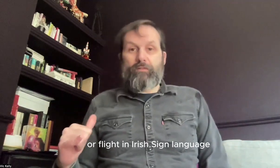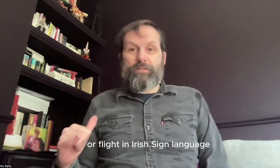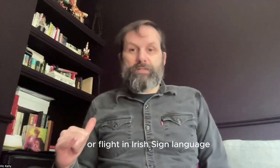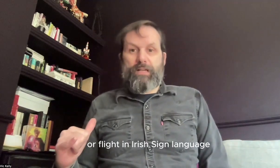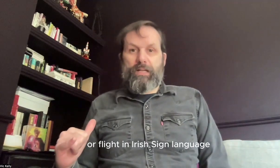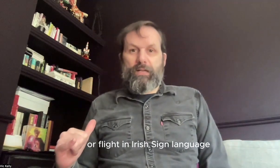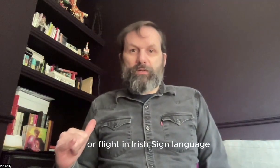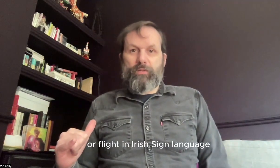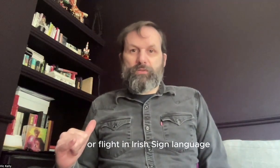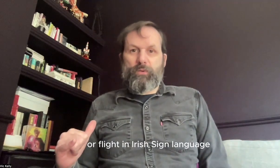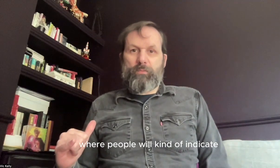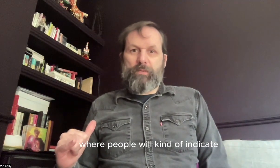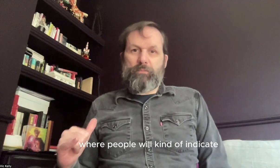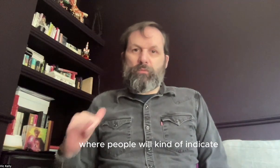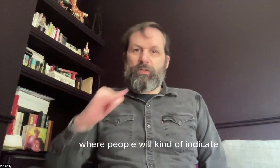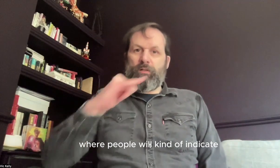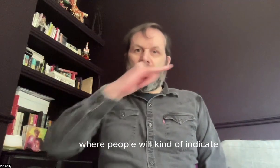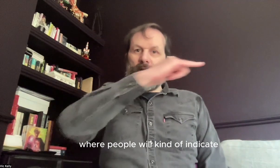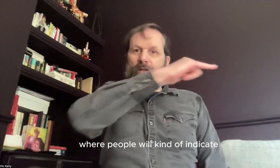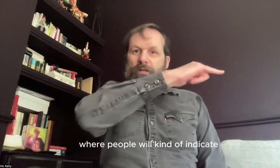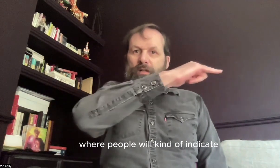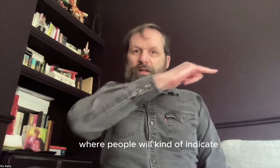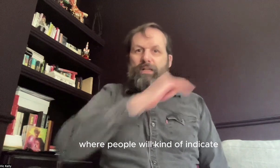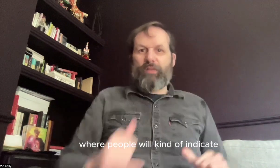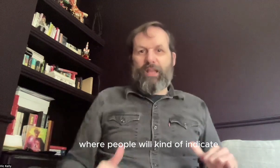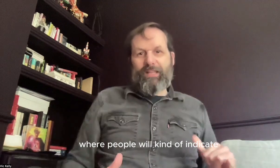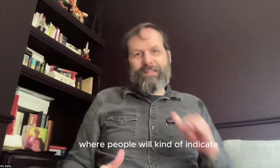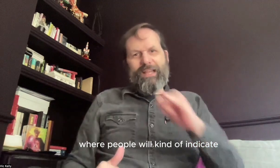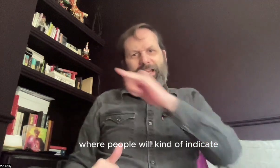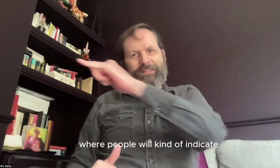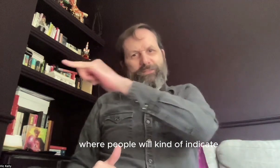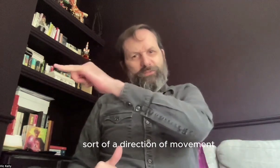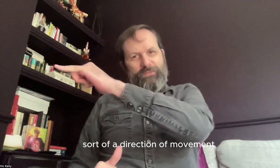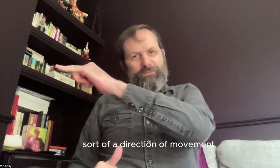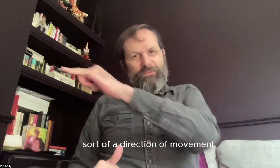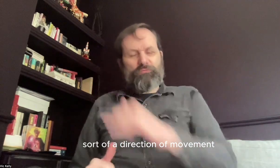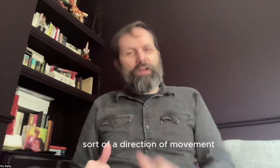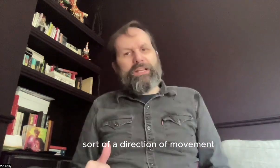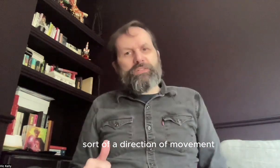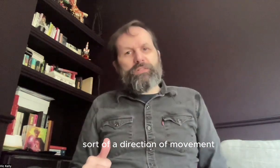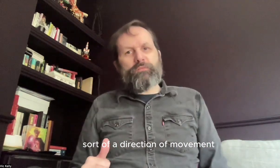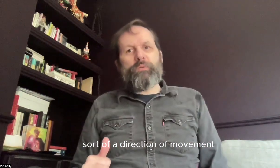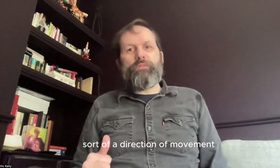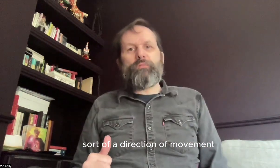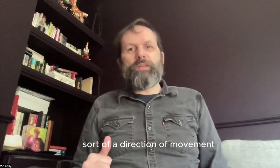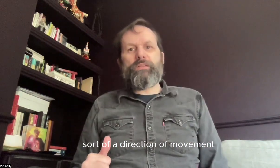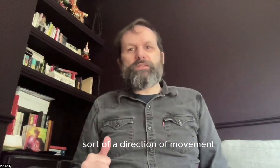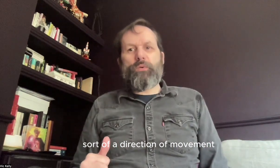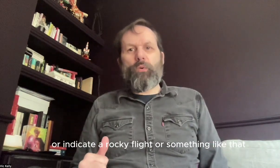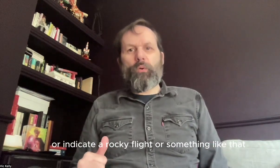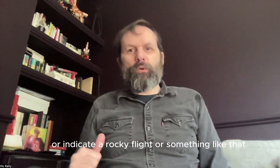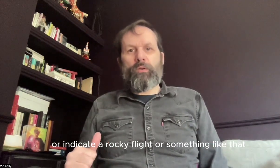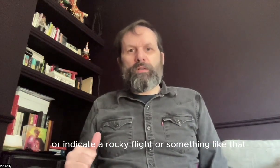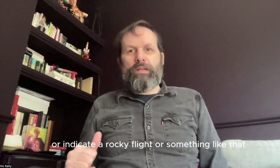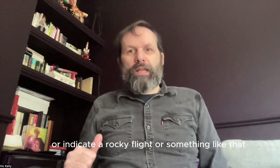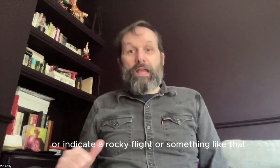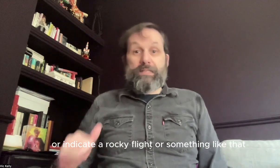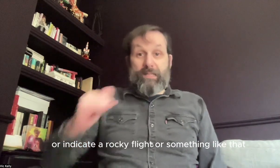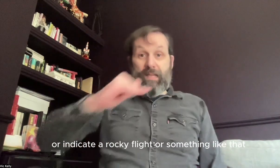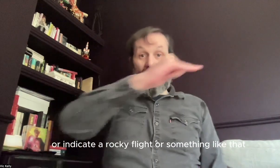Irish Sign Language, where people will kind of indicate sort of a direction of movement or indicate